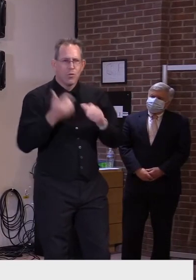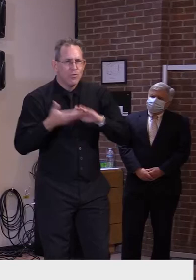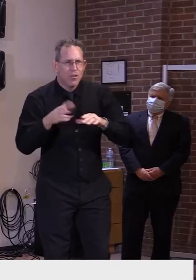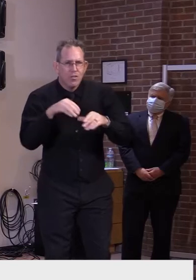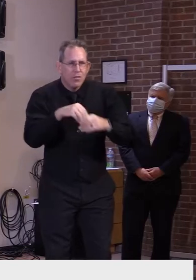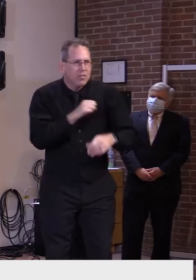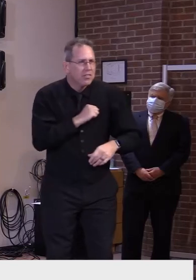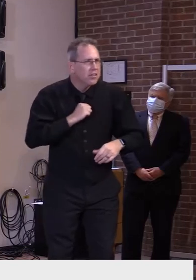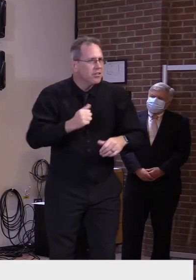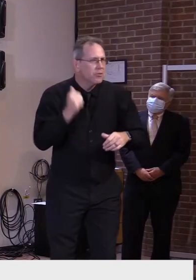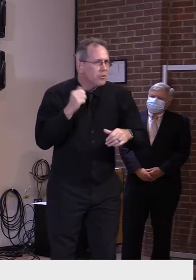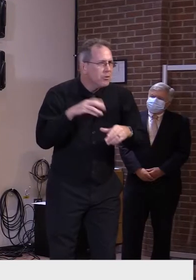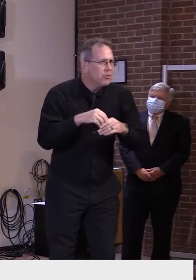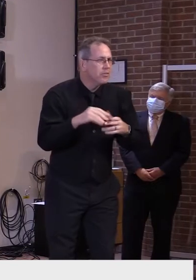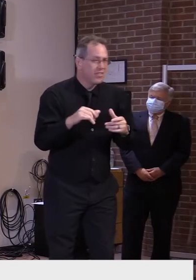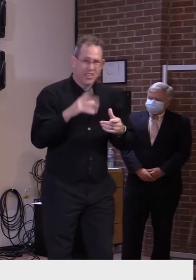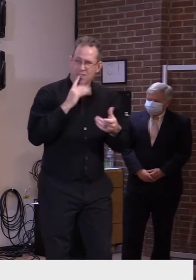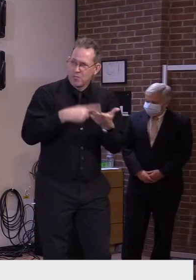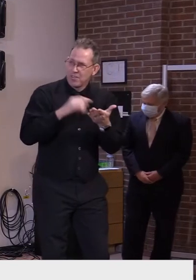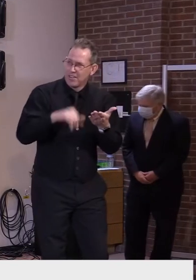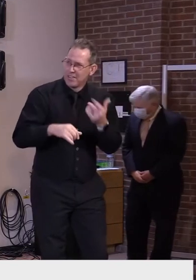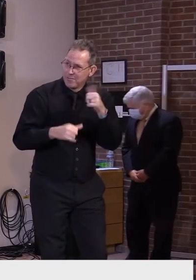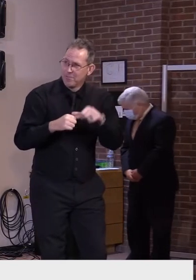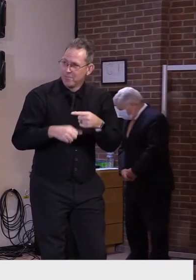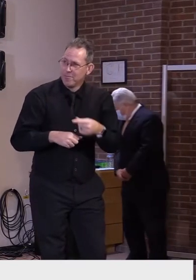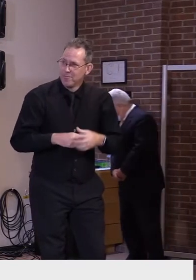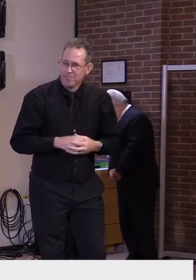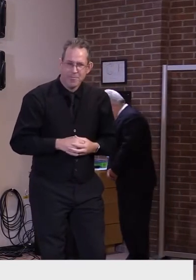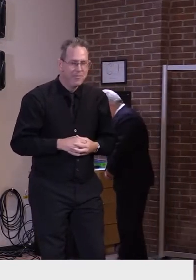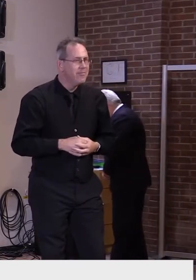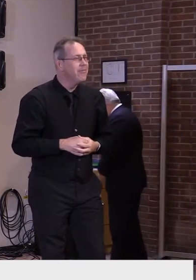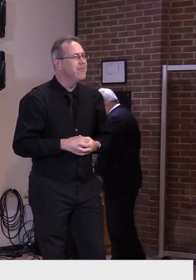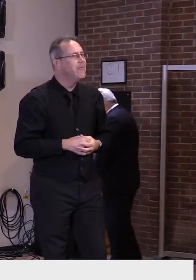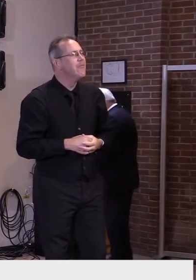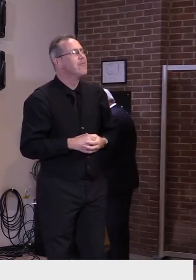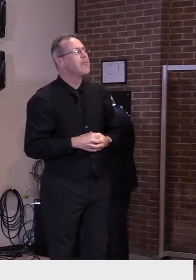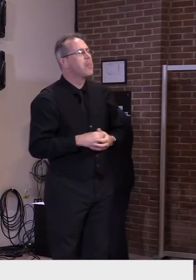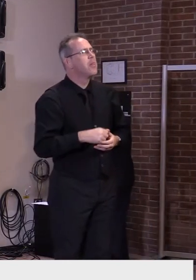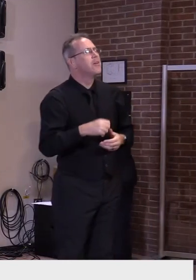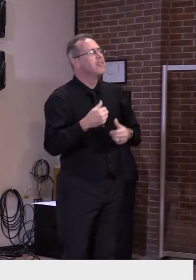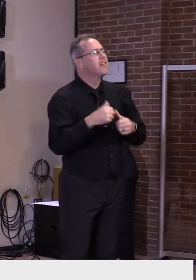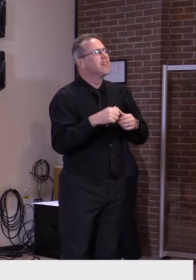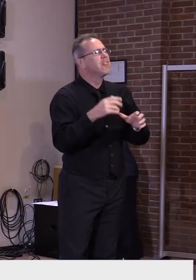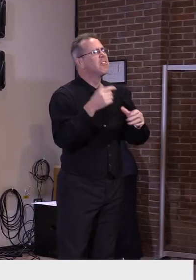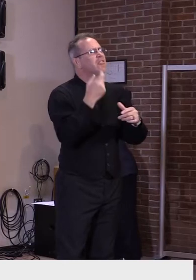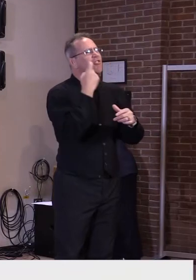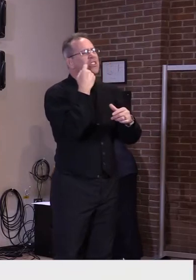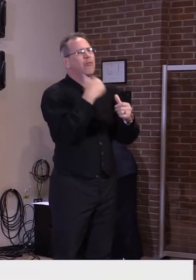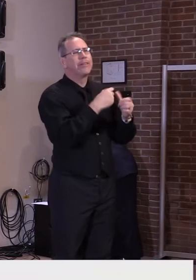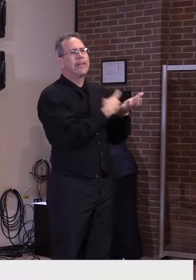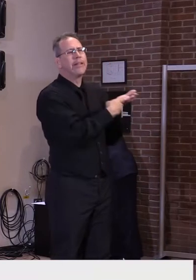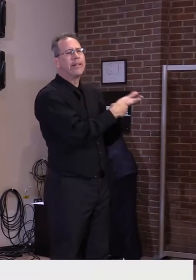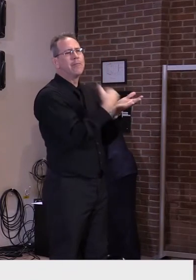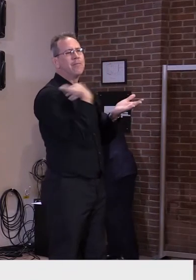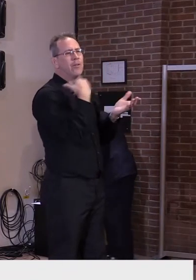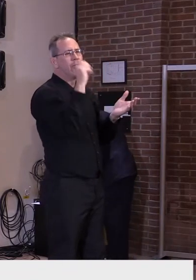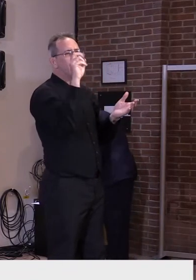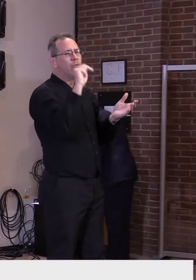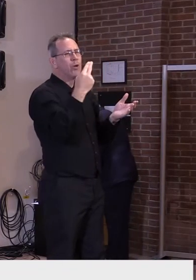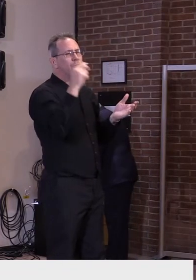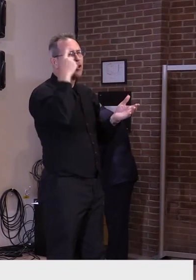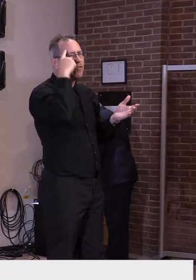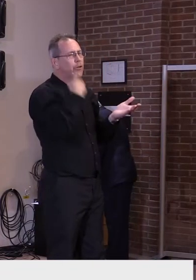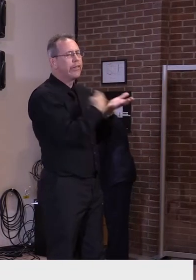talked a little bit about it in the past. Very good. Thanks, Governor. Thank you. Tim McQuiston, Vermont